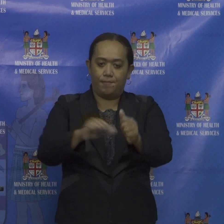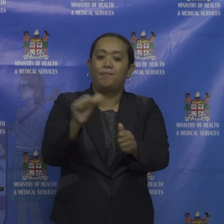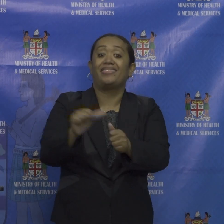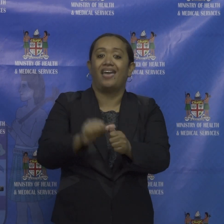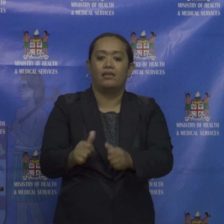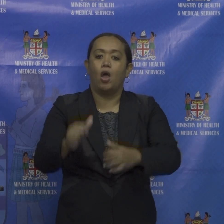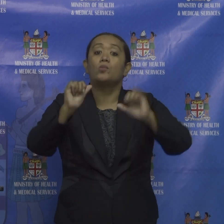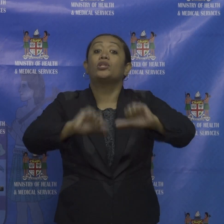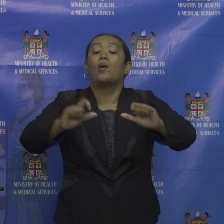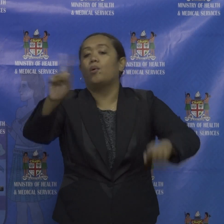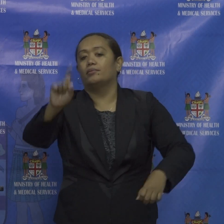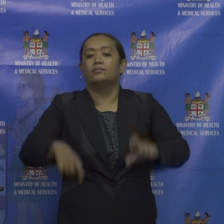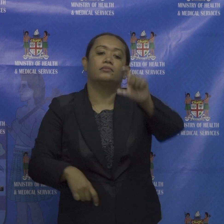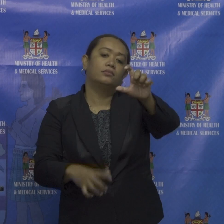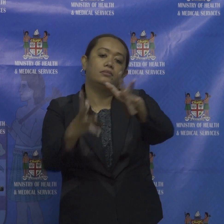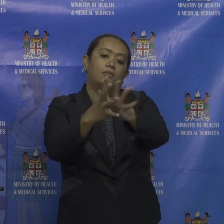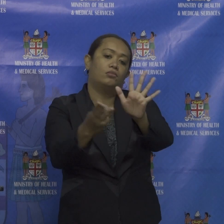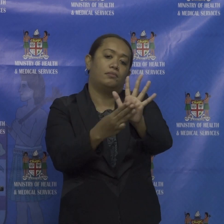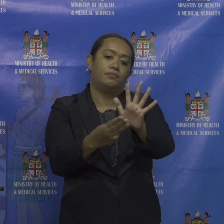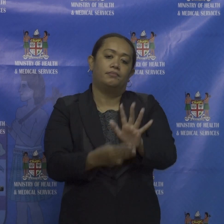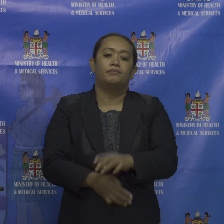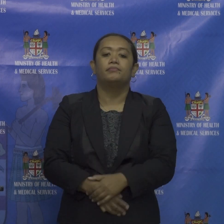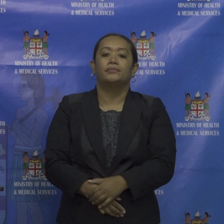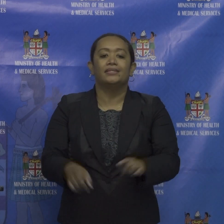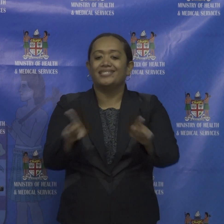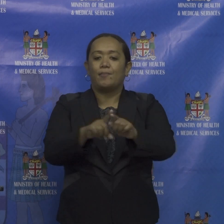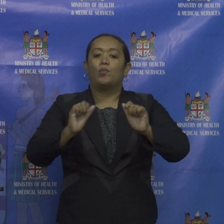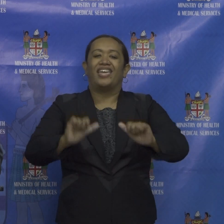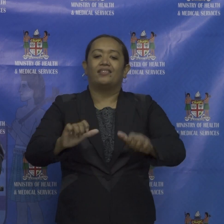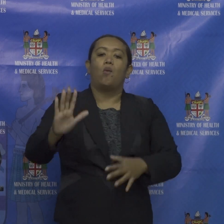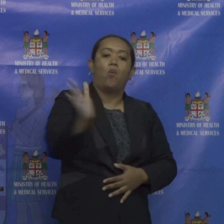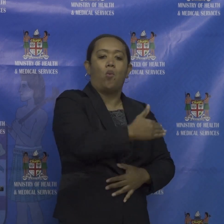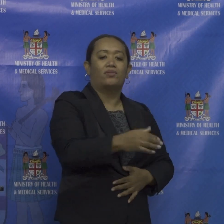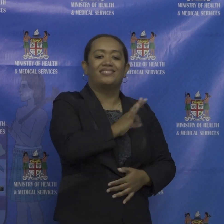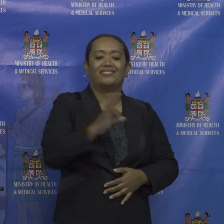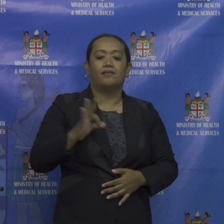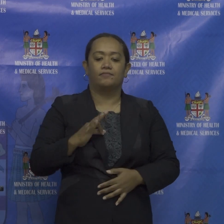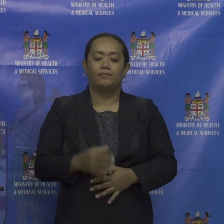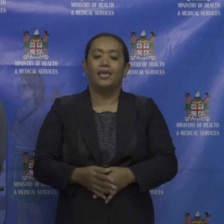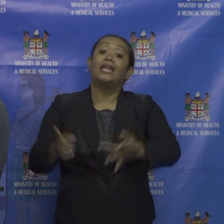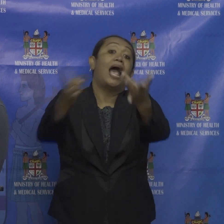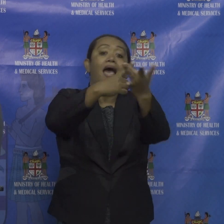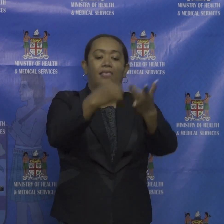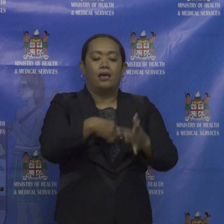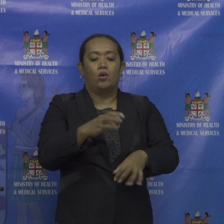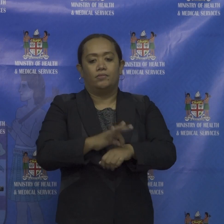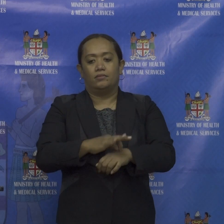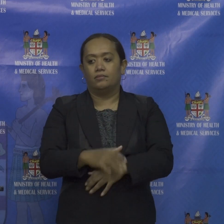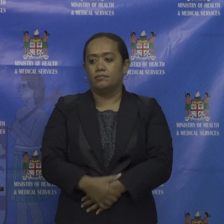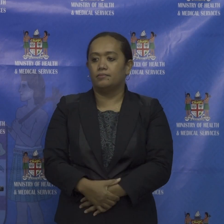that, to deal with that protocol of protecting all the CWM and the other hospitals.